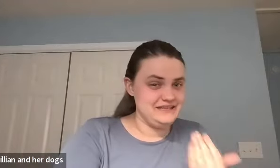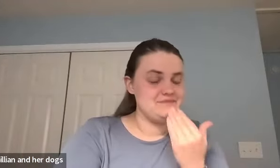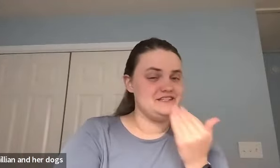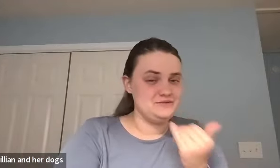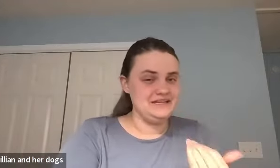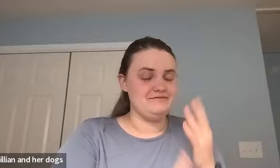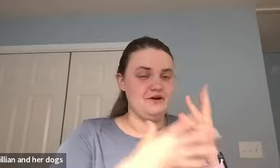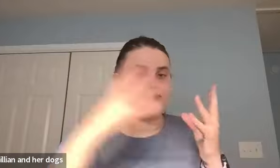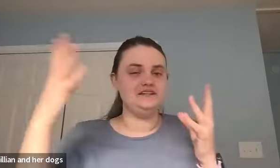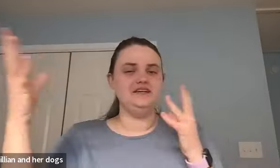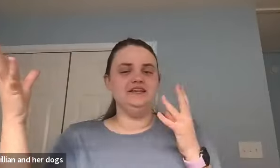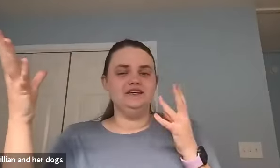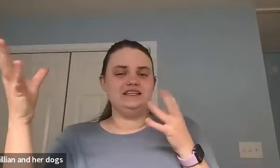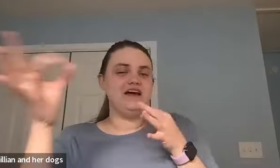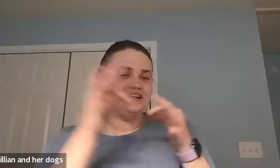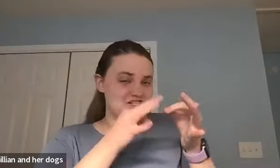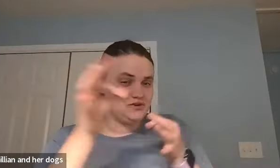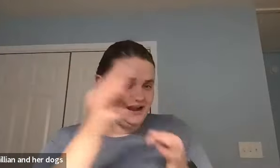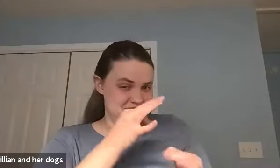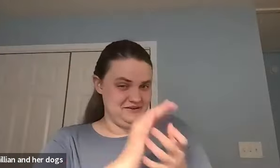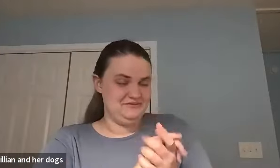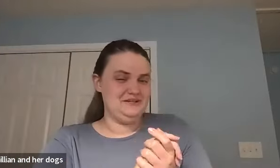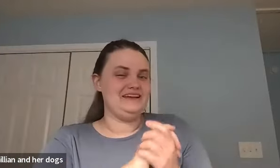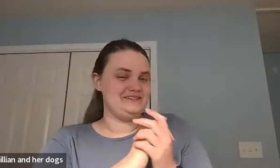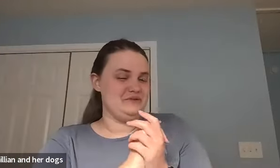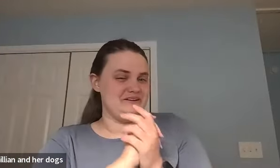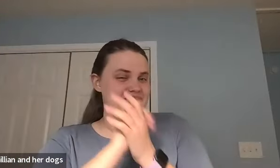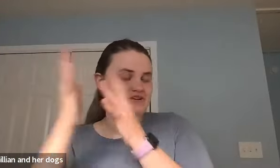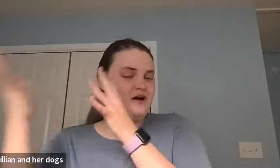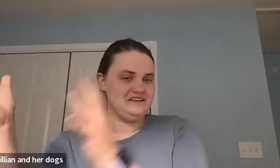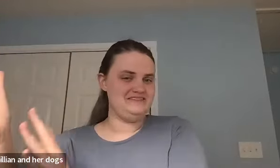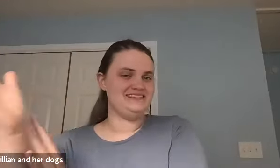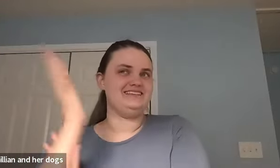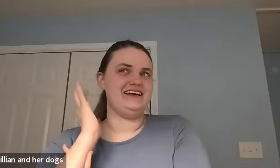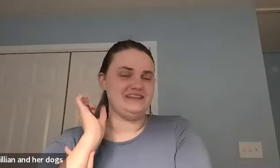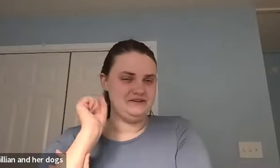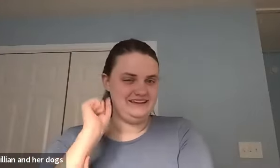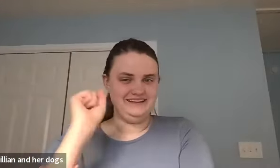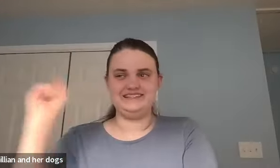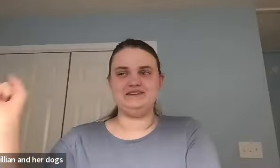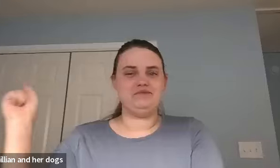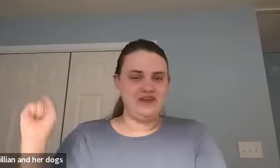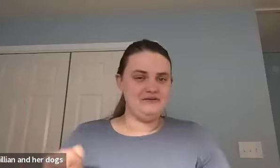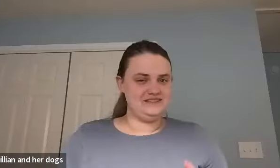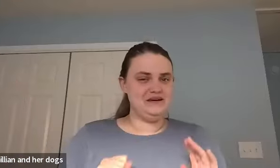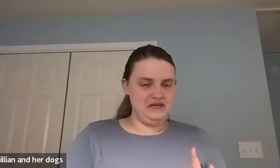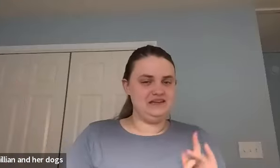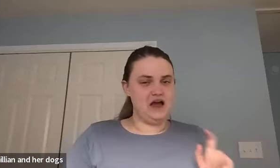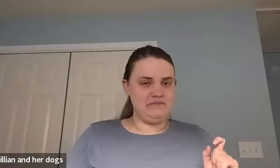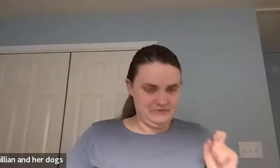something sweet involved. It's a lot of describing when you get to weird, to complicated things like that, sour candies. Because I remember that was a big topic with